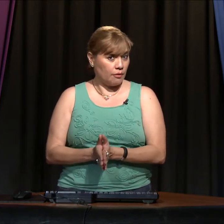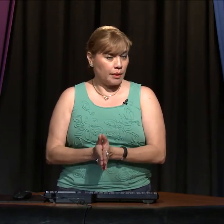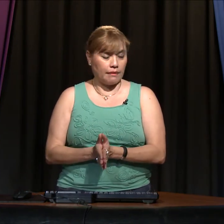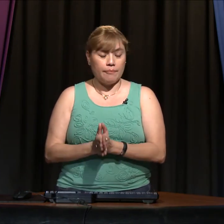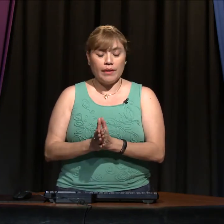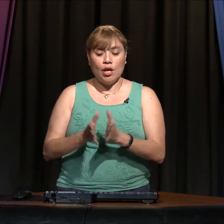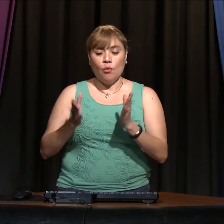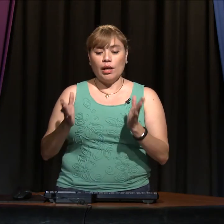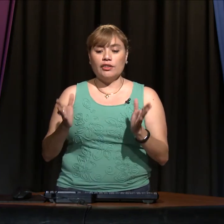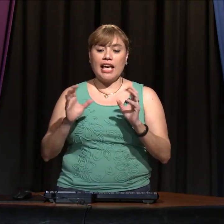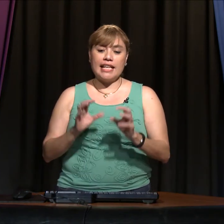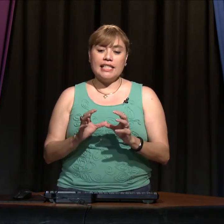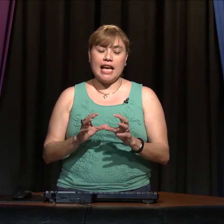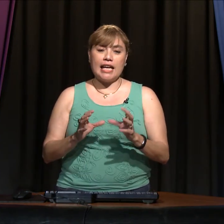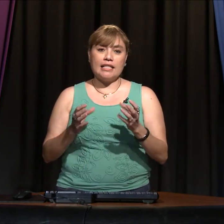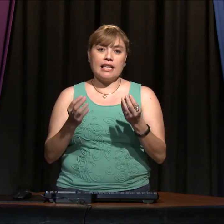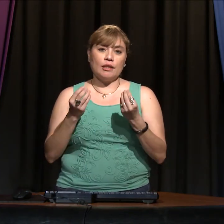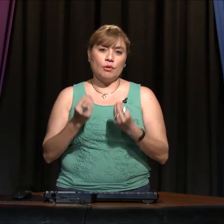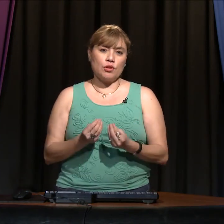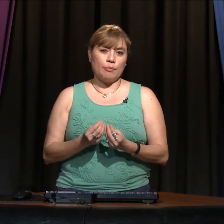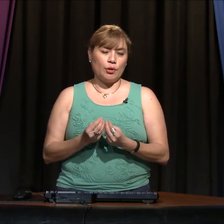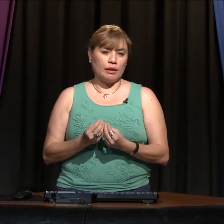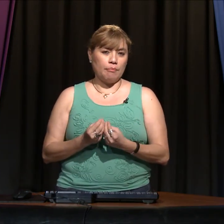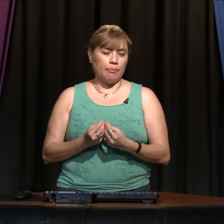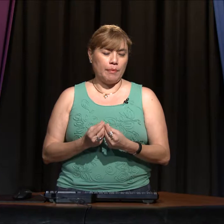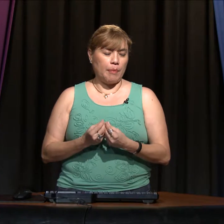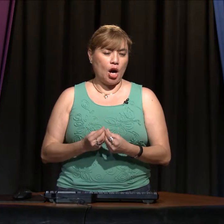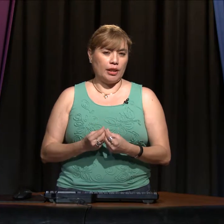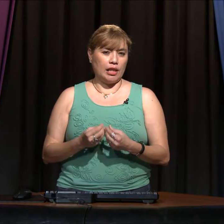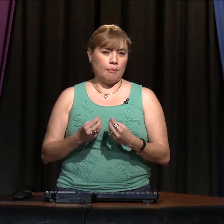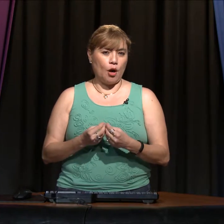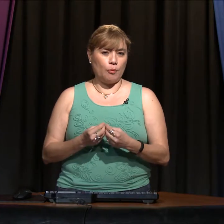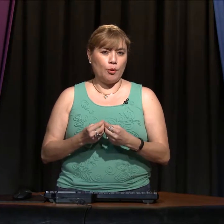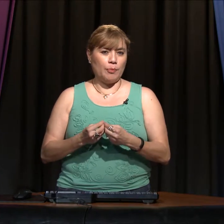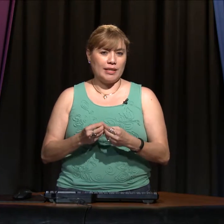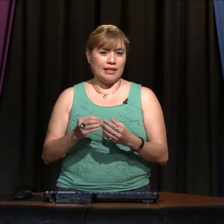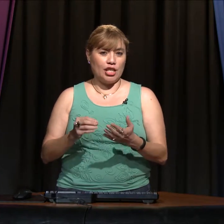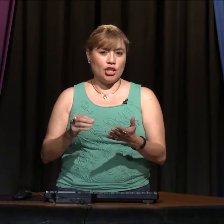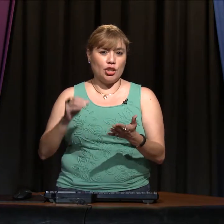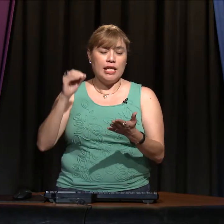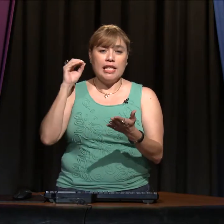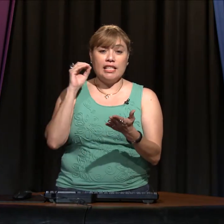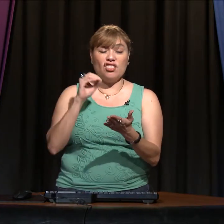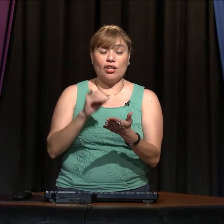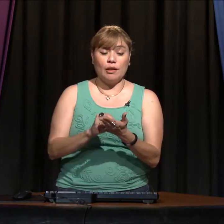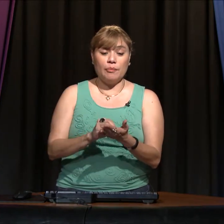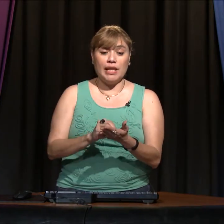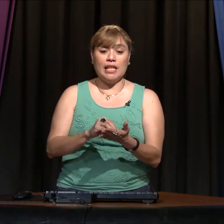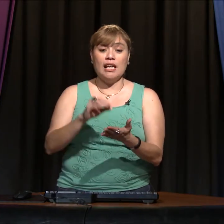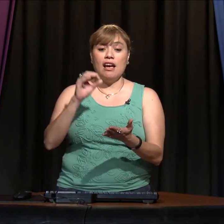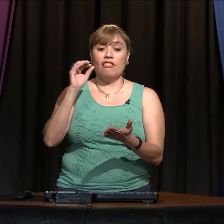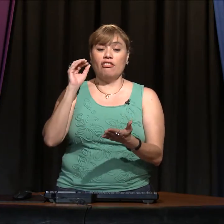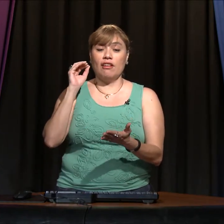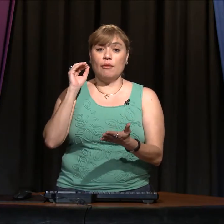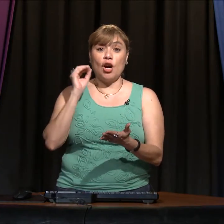with? Well, the idea is that the most important part in a PowerPoint presentation is going to be the content.